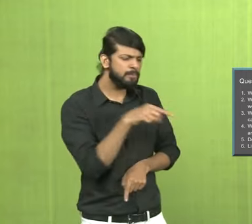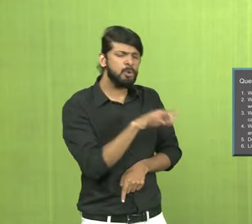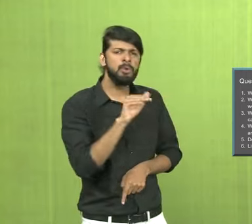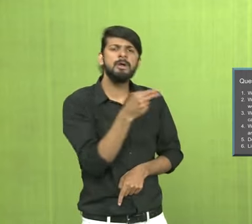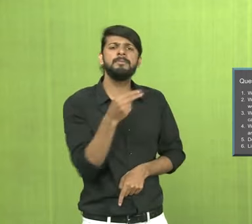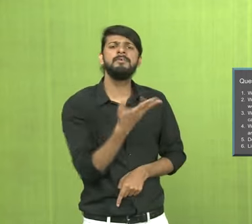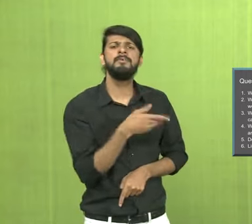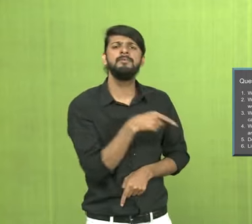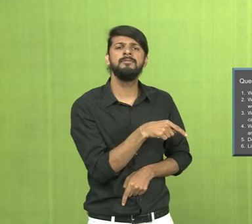called?